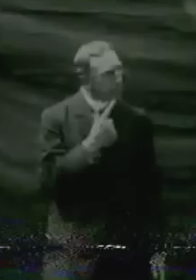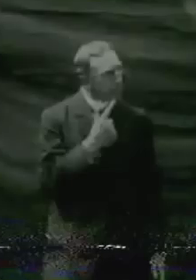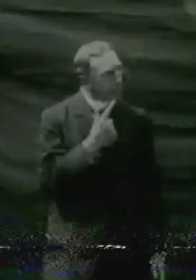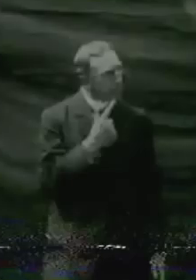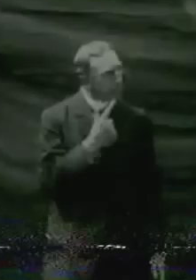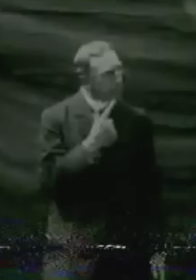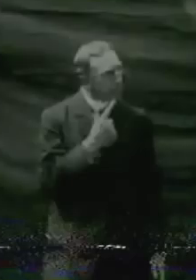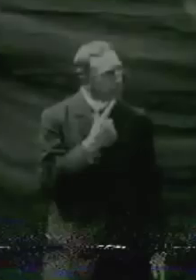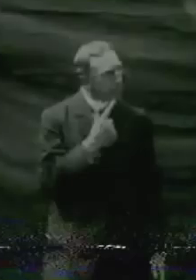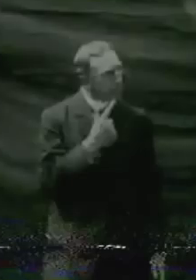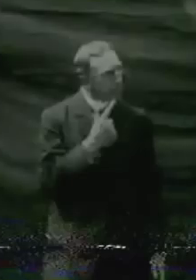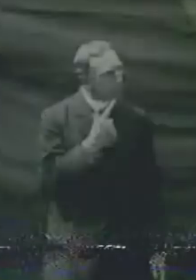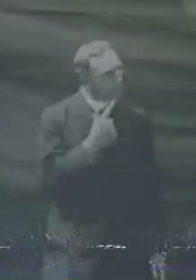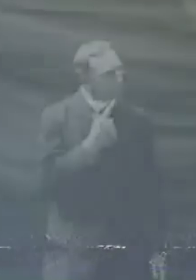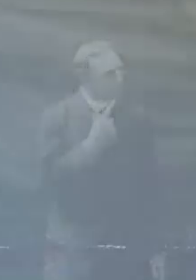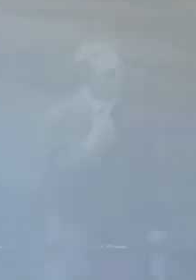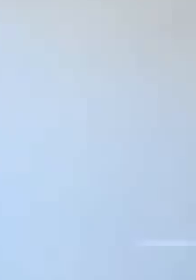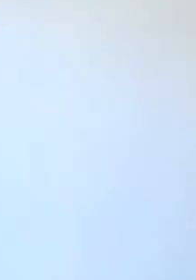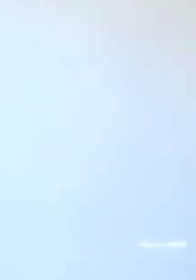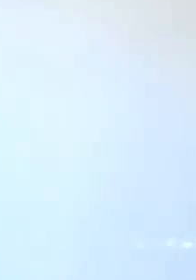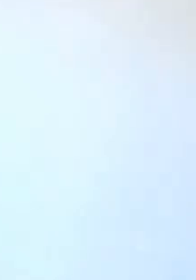finger spelling. Oh, you can't see him at all. Sorry.